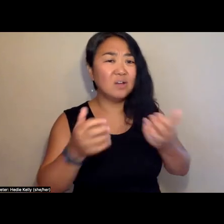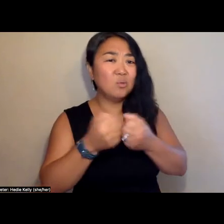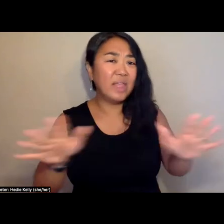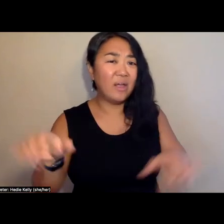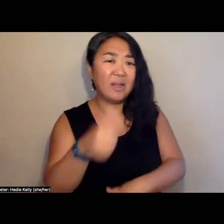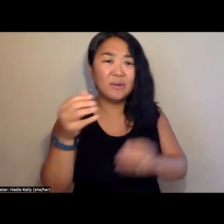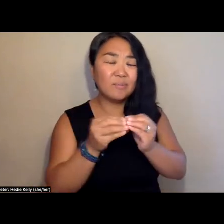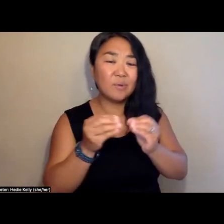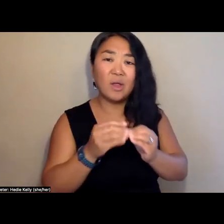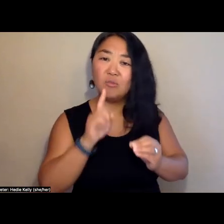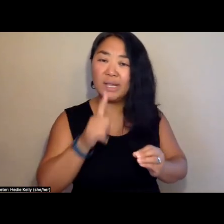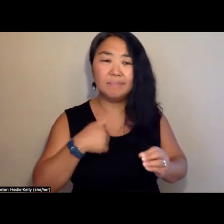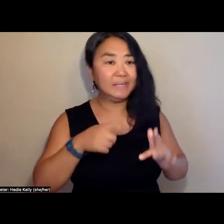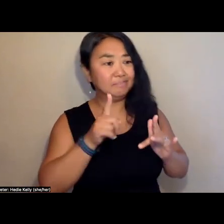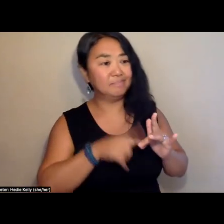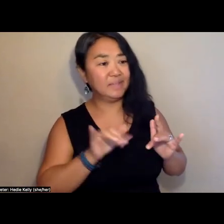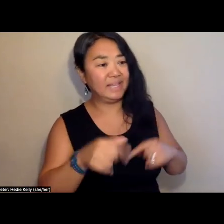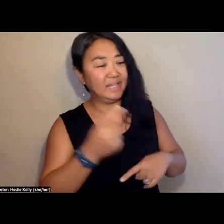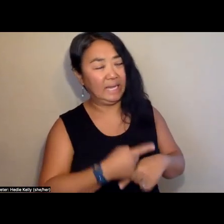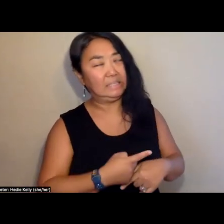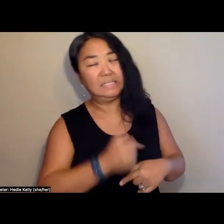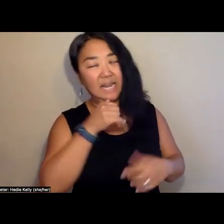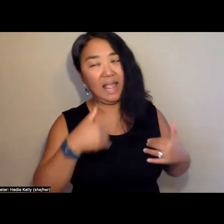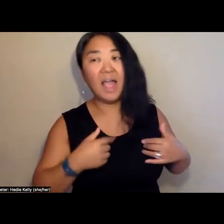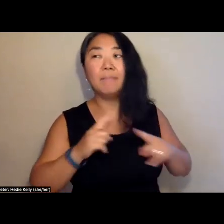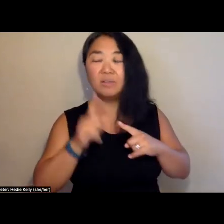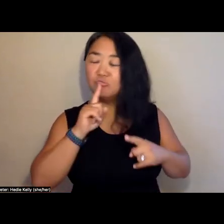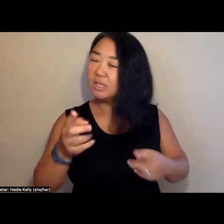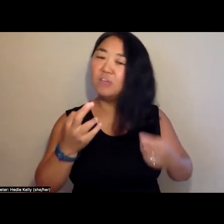I was deficient that day, and I highly recommend you're bringing some along.